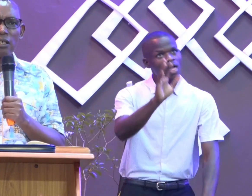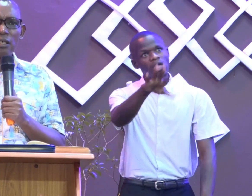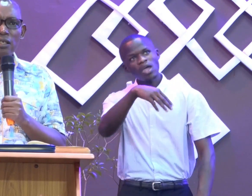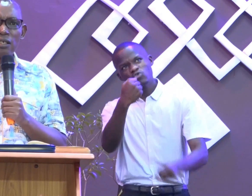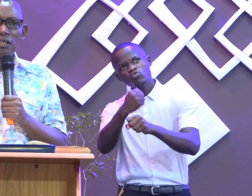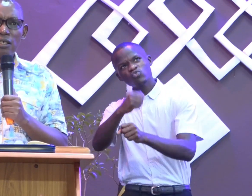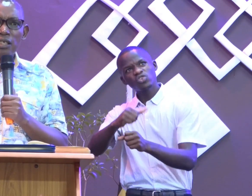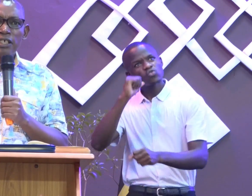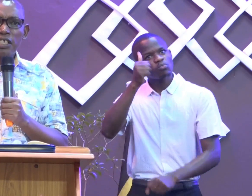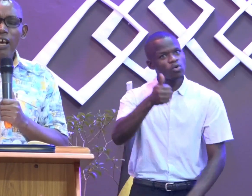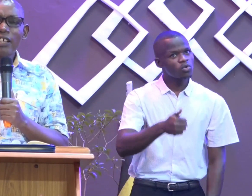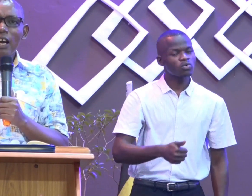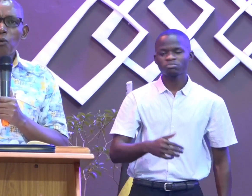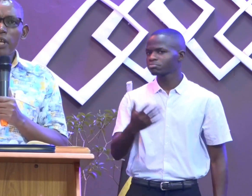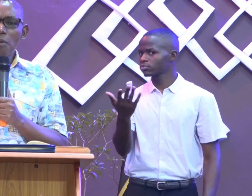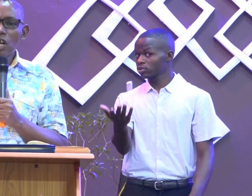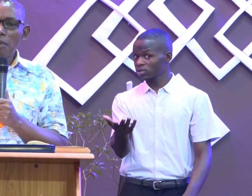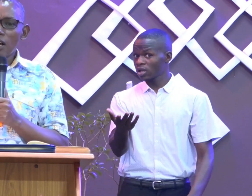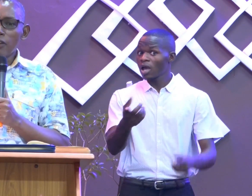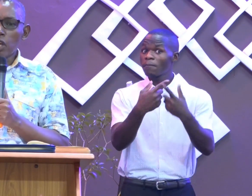for promising that I'm going to do it